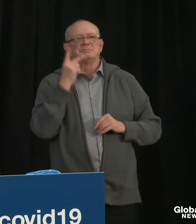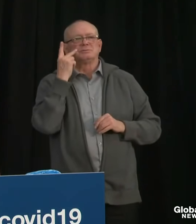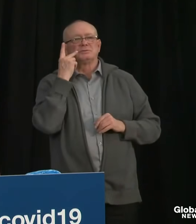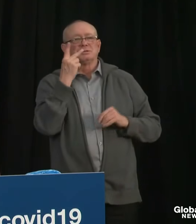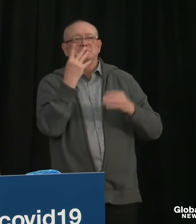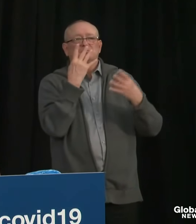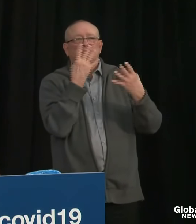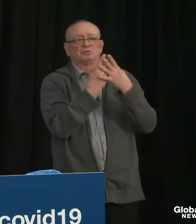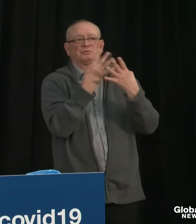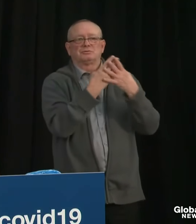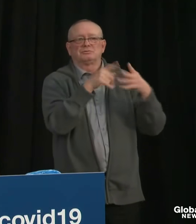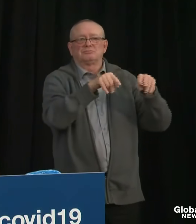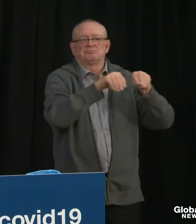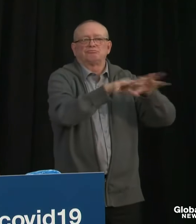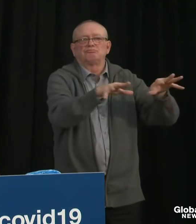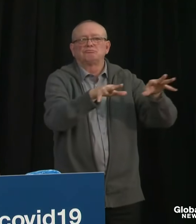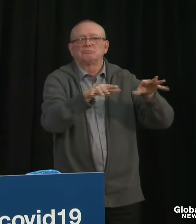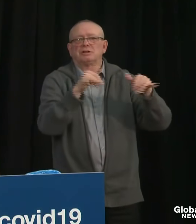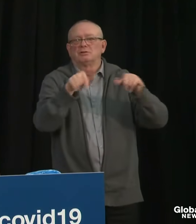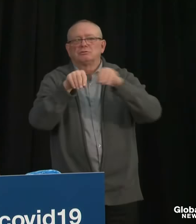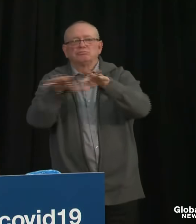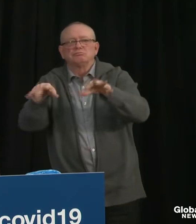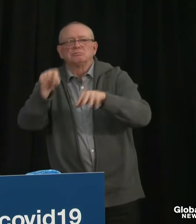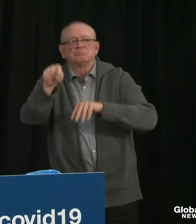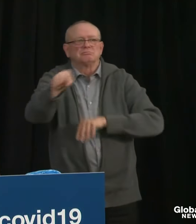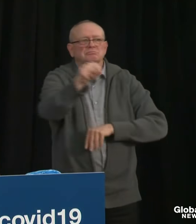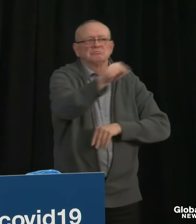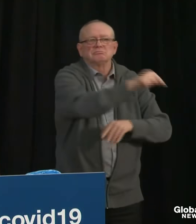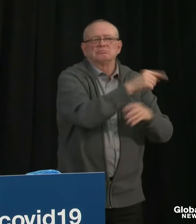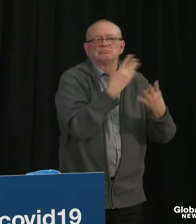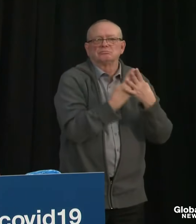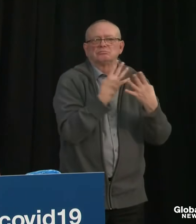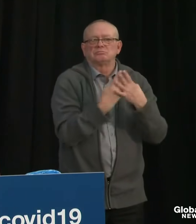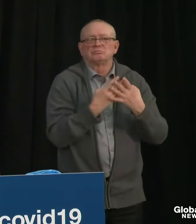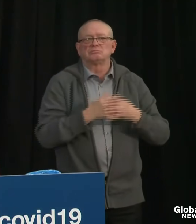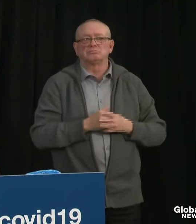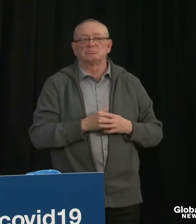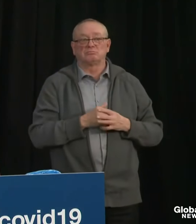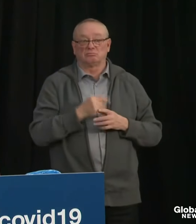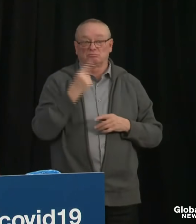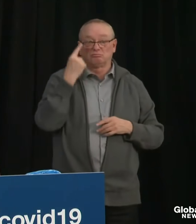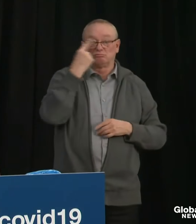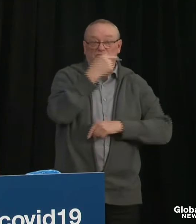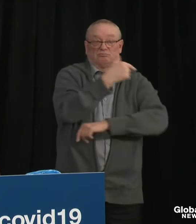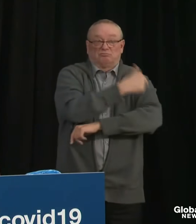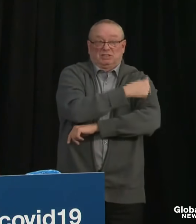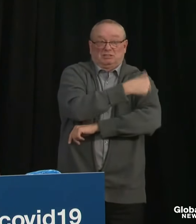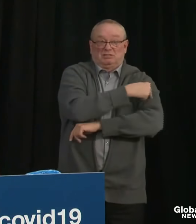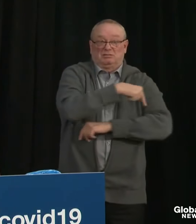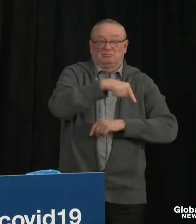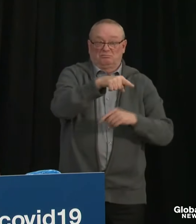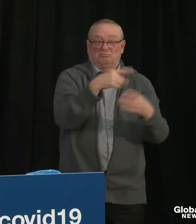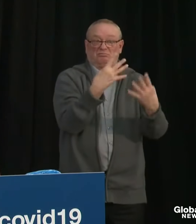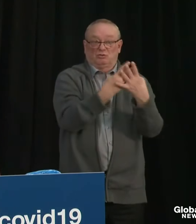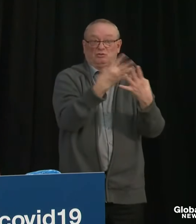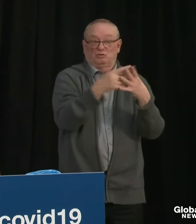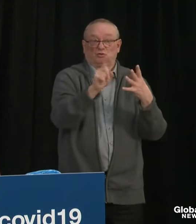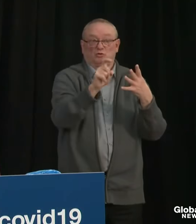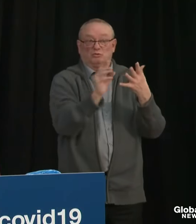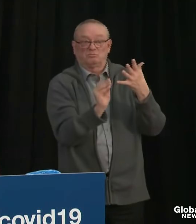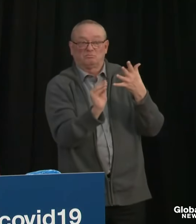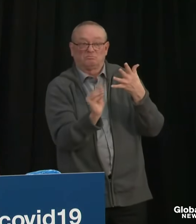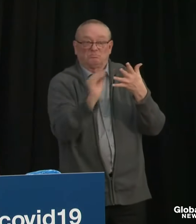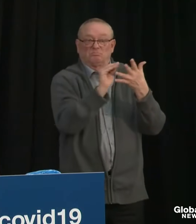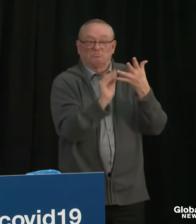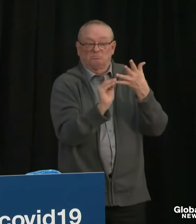and jails, just wondering how high a priority inmates should be in receiving the vaccine, and also whether there's anything